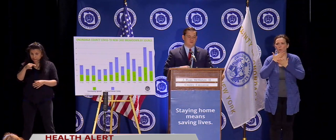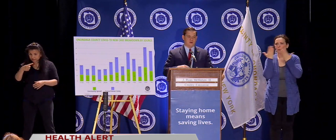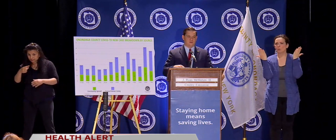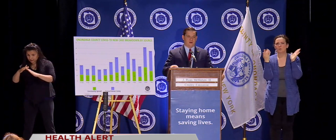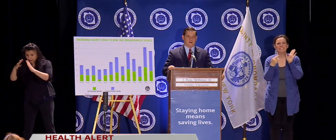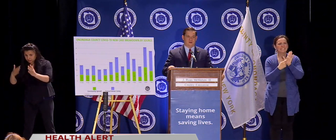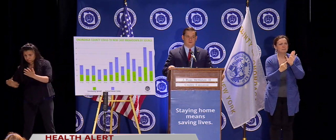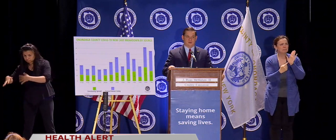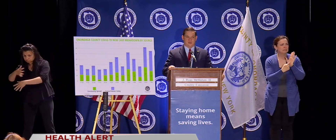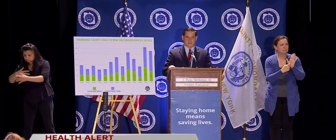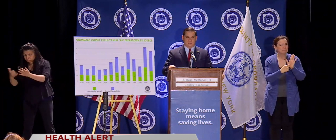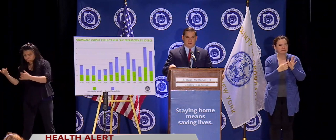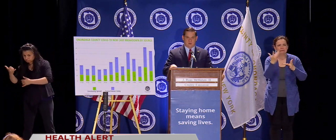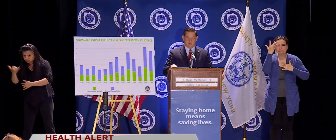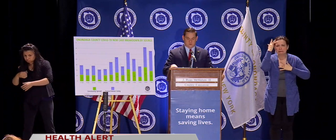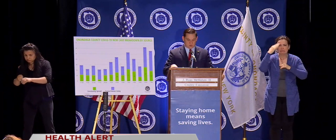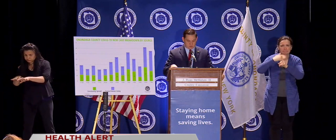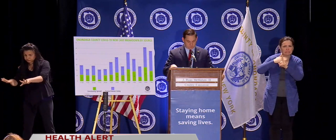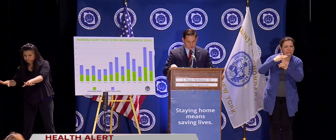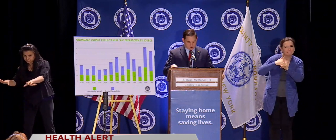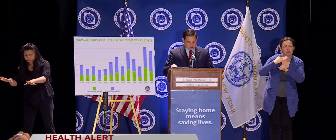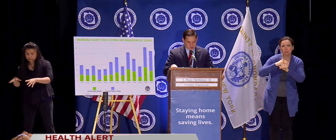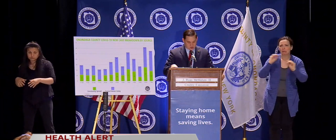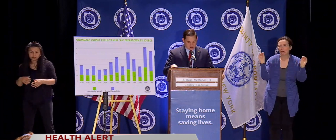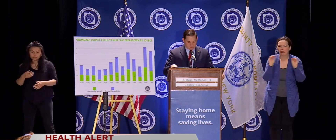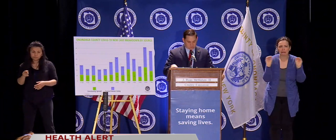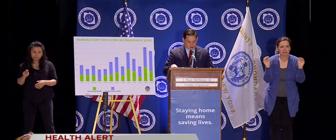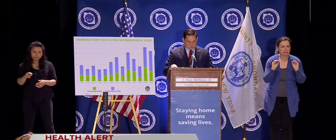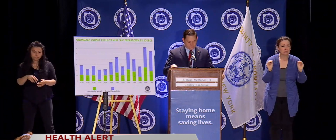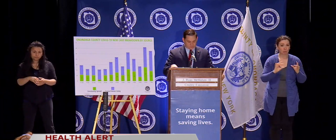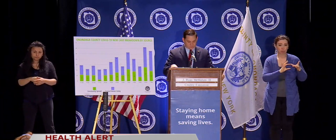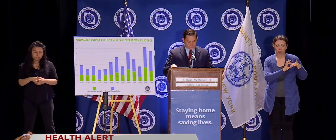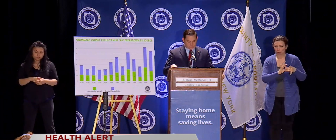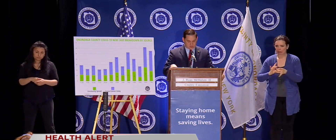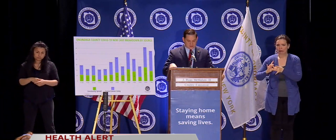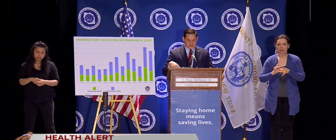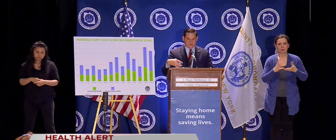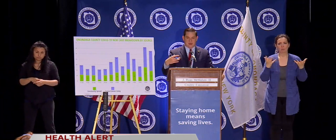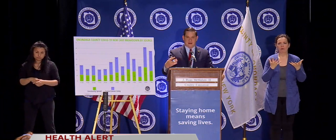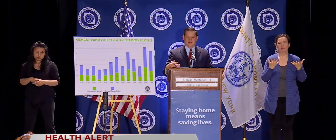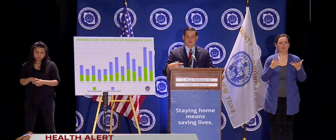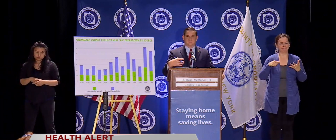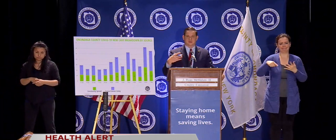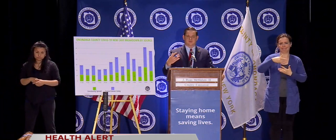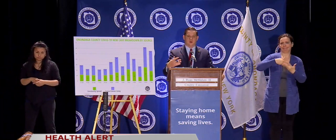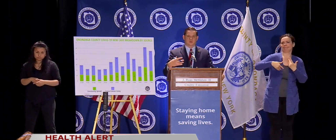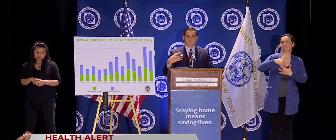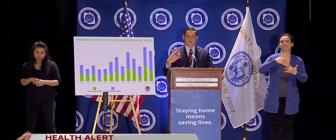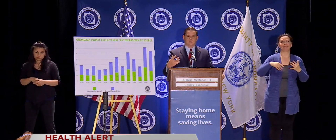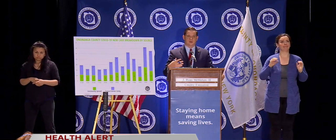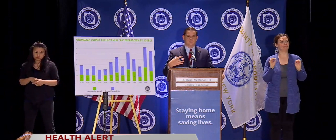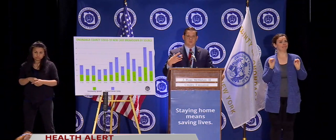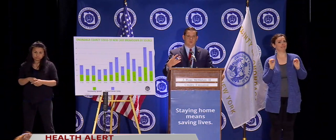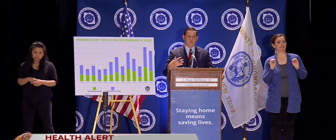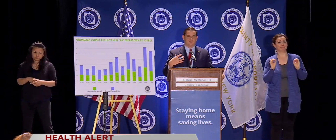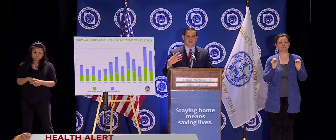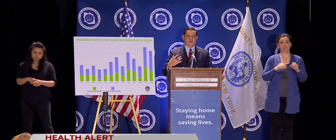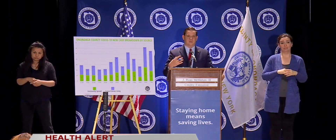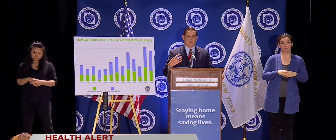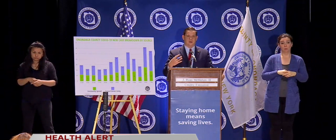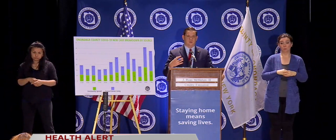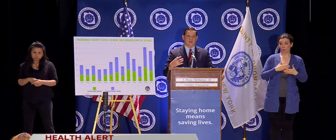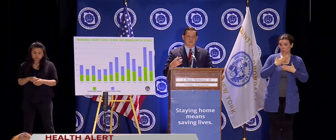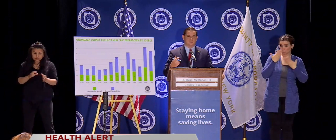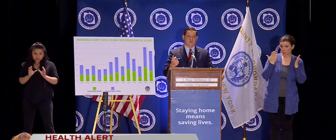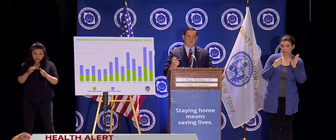Those will fall under an affiliation category as well. But asymptomatic folks, we're finding